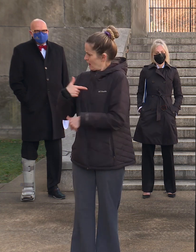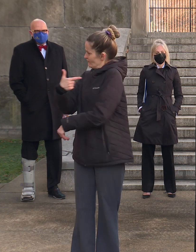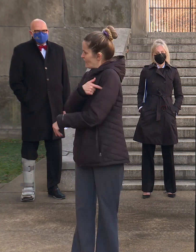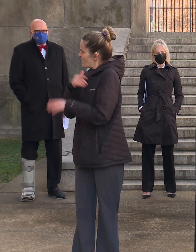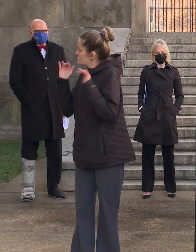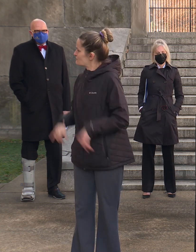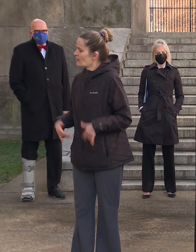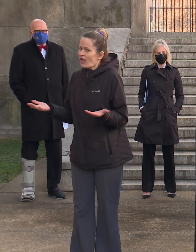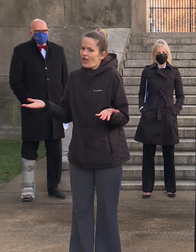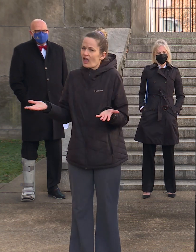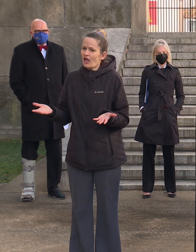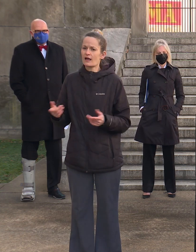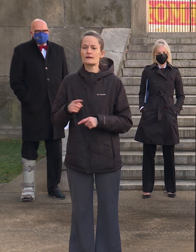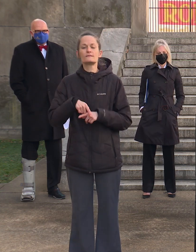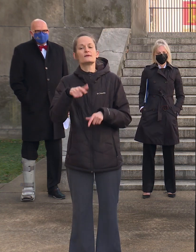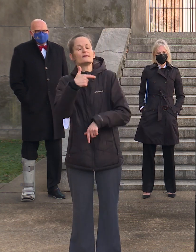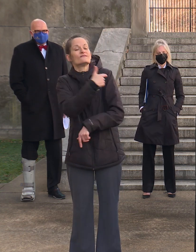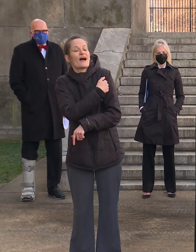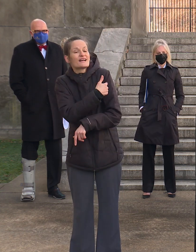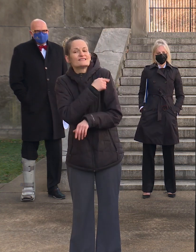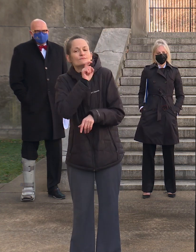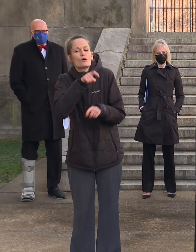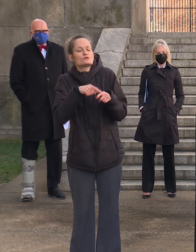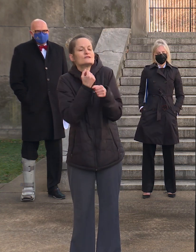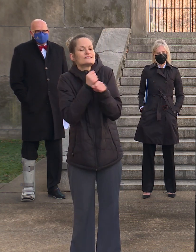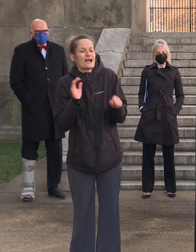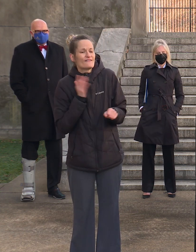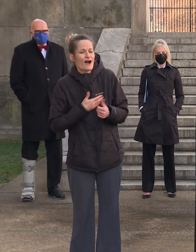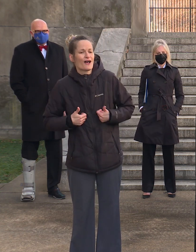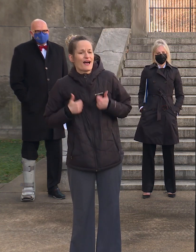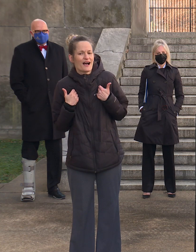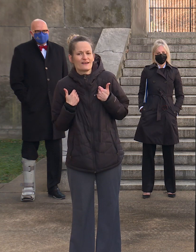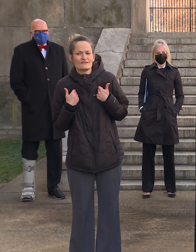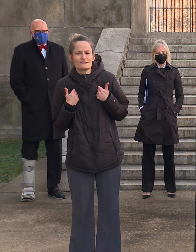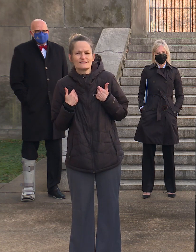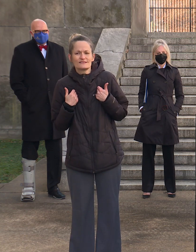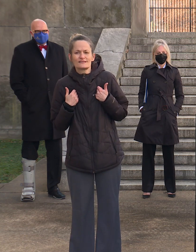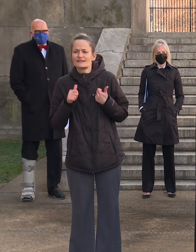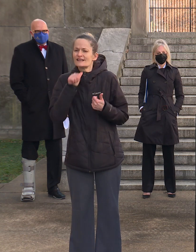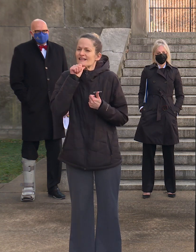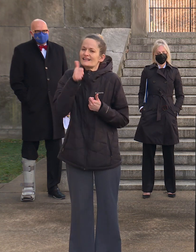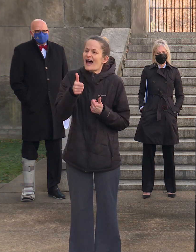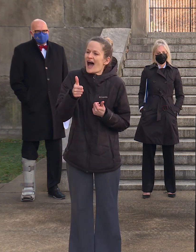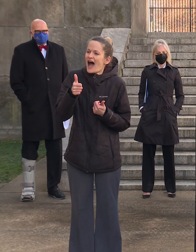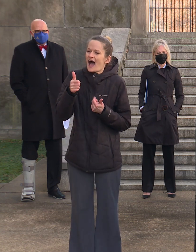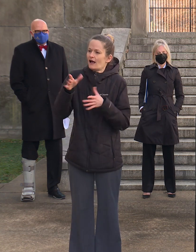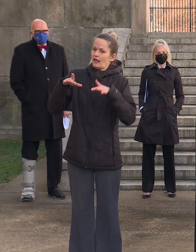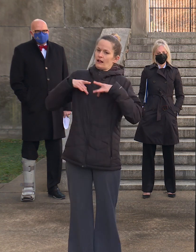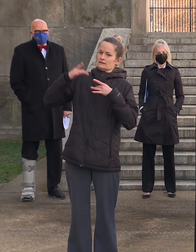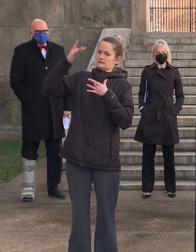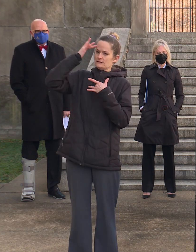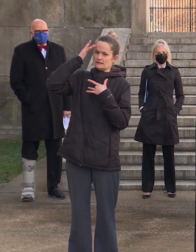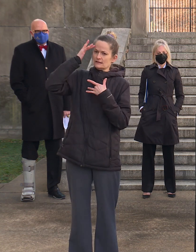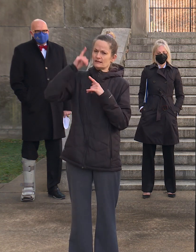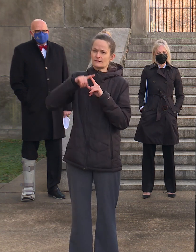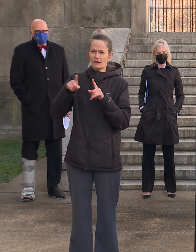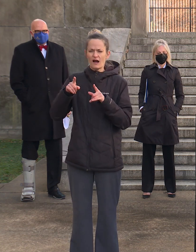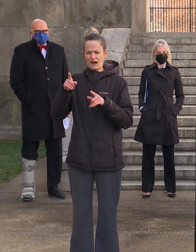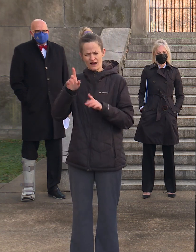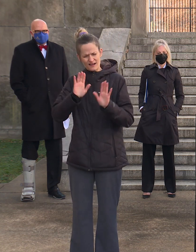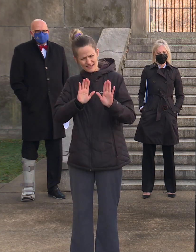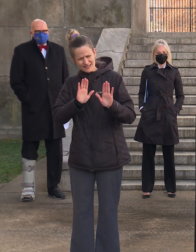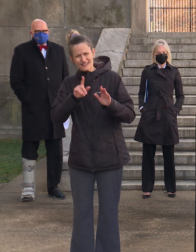to save our lives and not allow us to get sick from COVID, but we can still get infected and we can